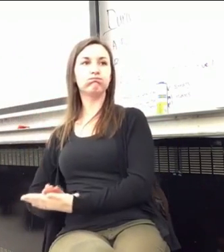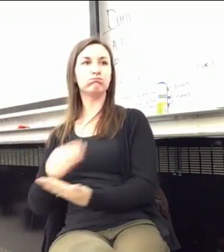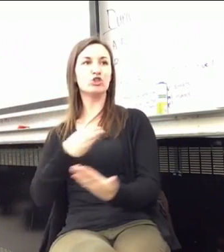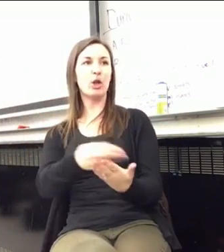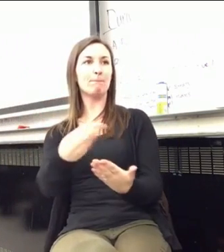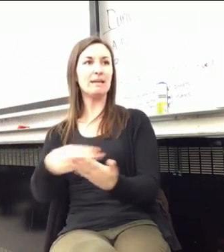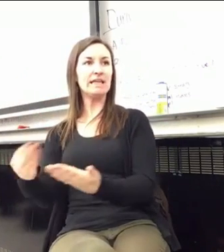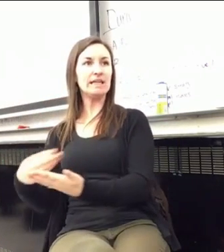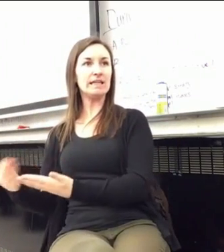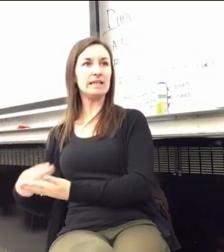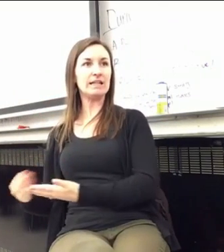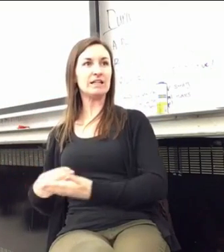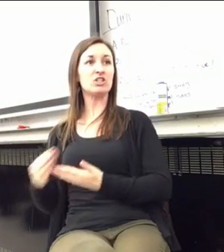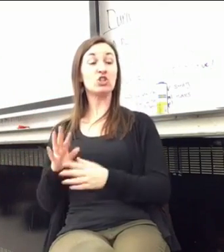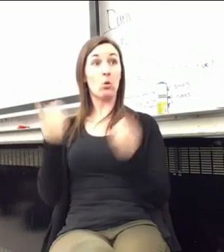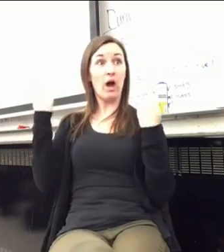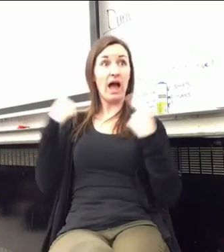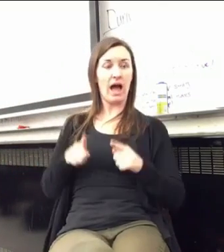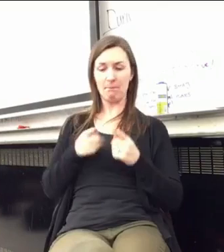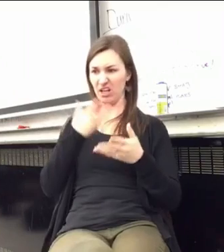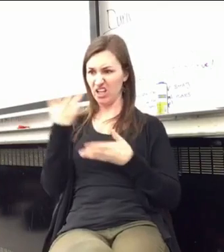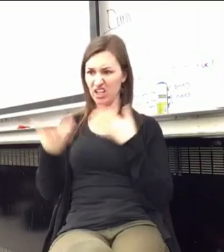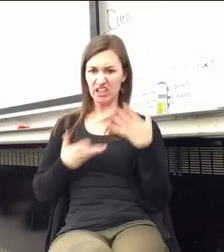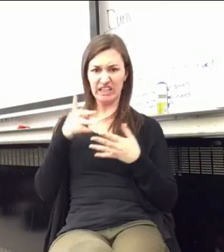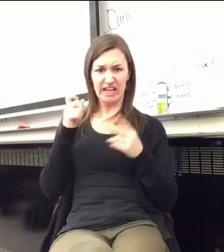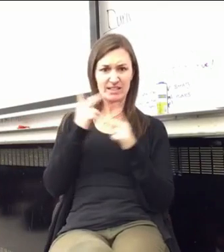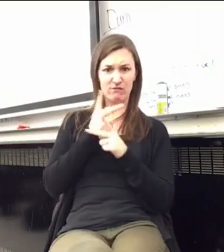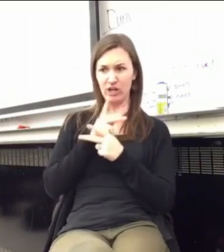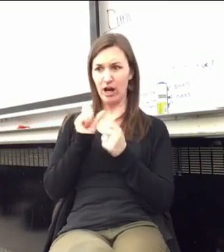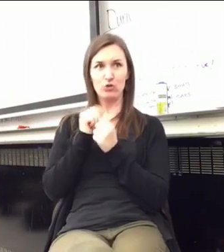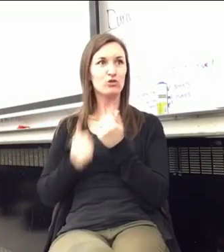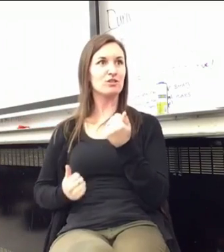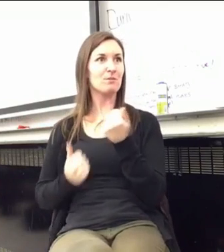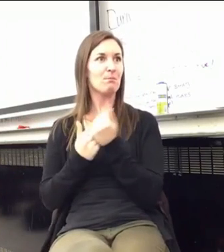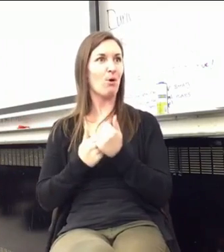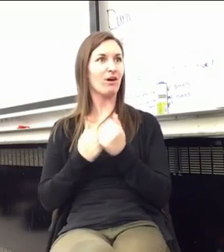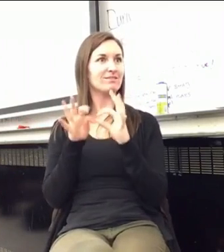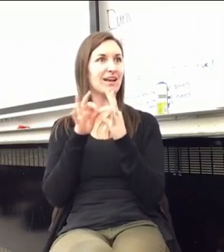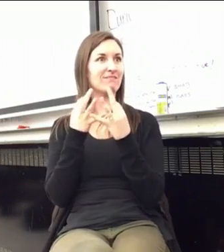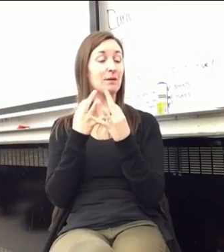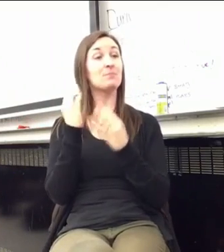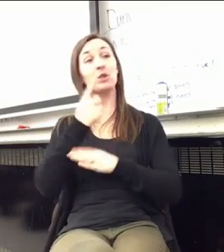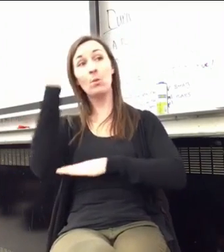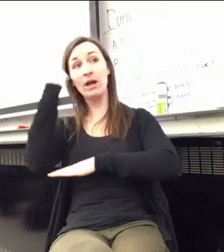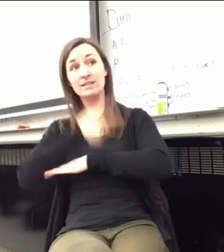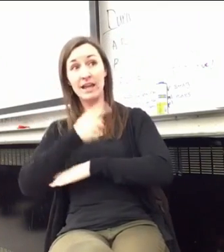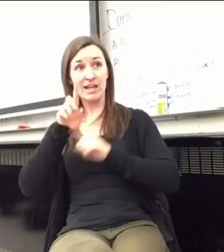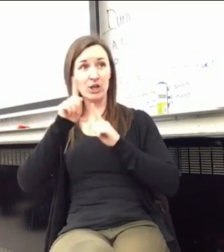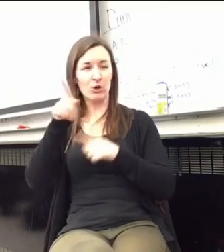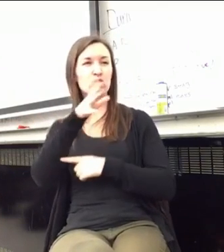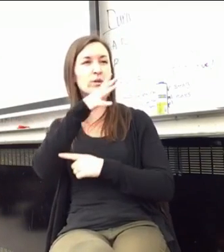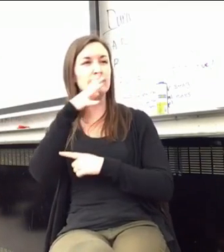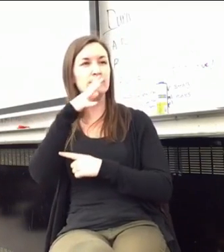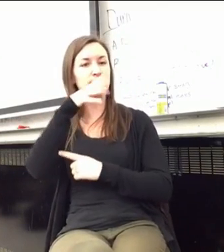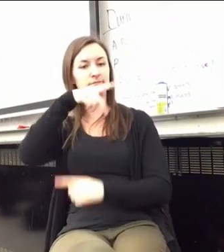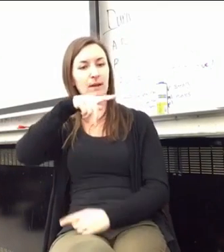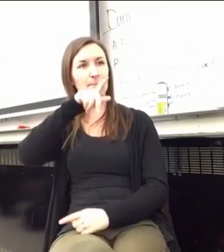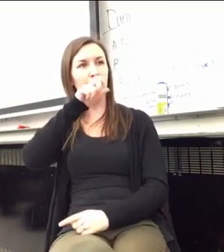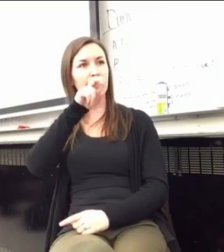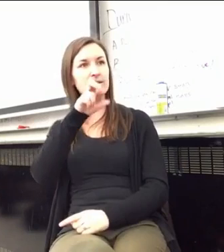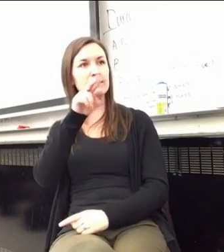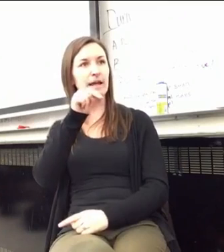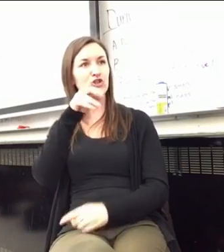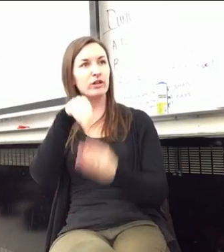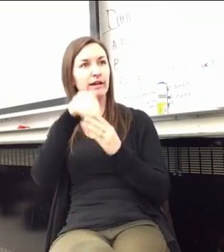So what happens is he has to figure out a way to be able to help fund his family. Well, one day when he's down at his plantation in the South, he